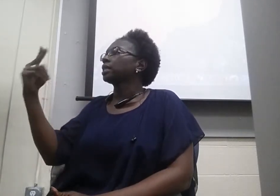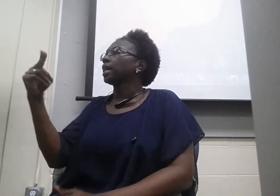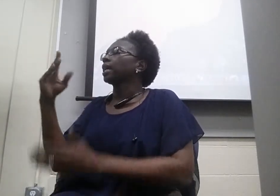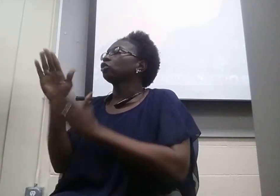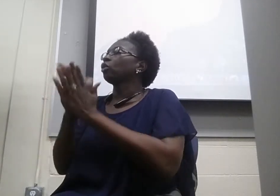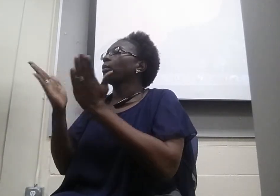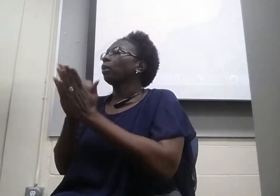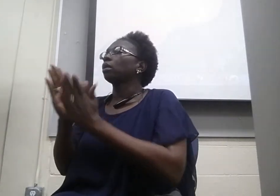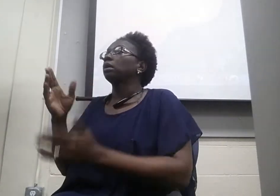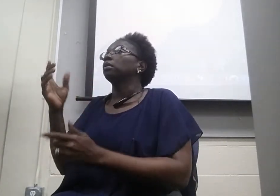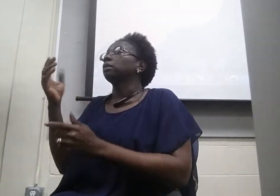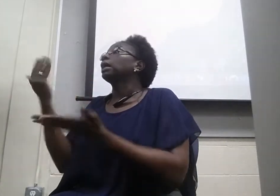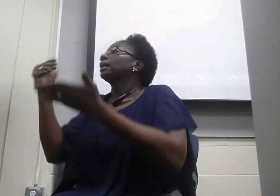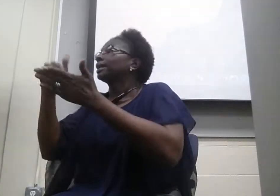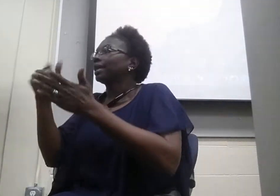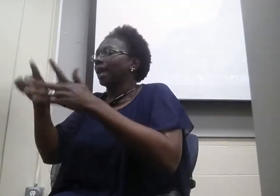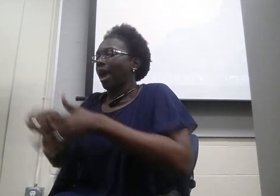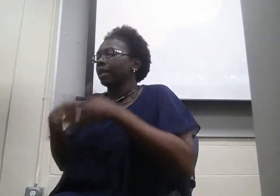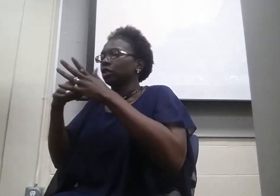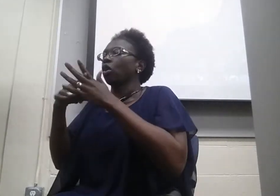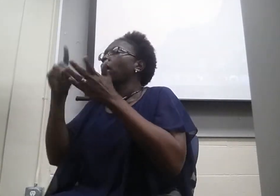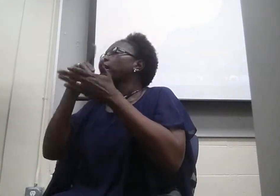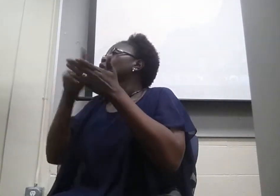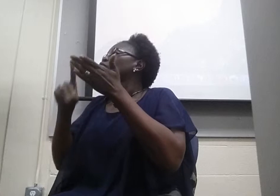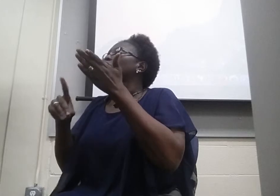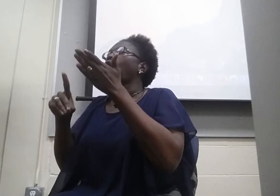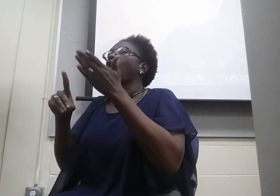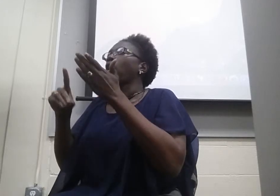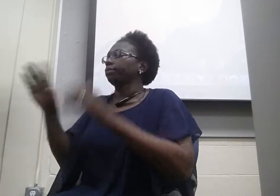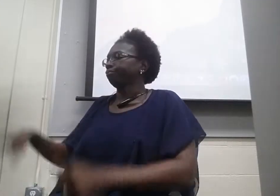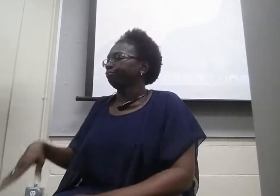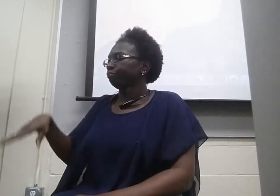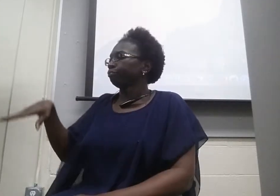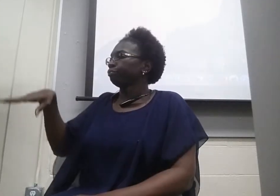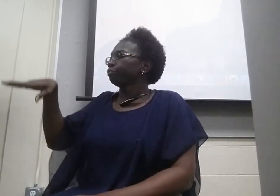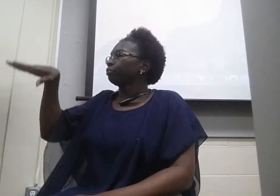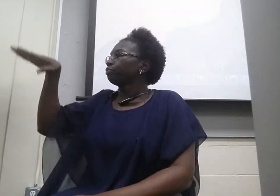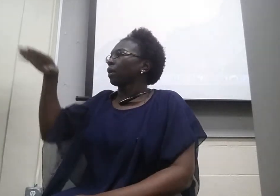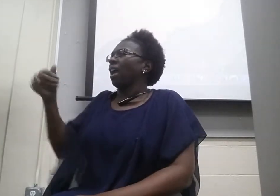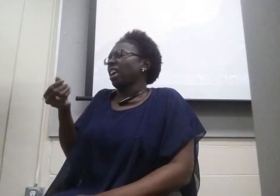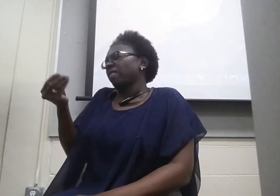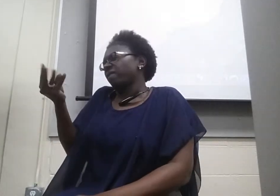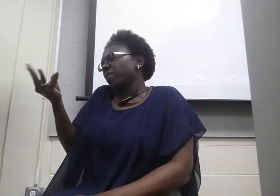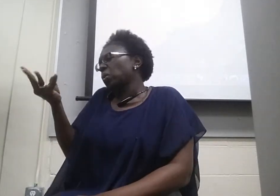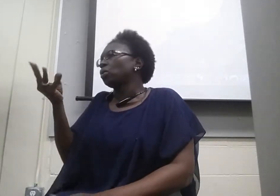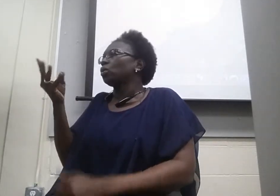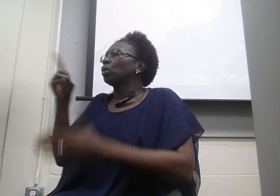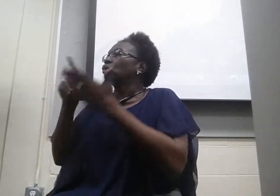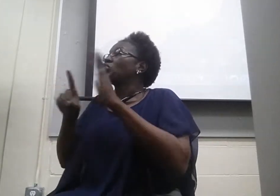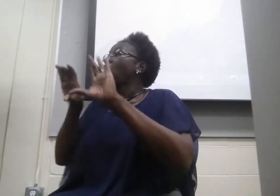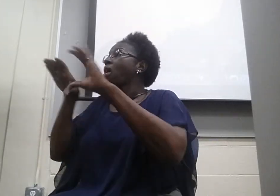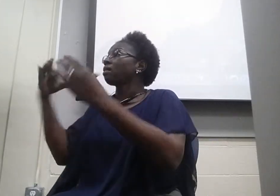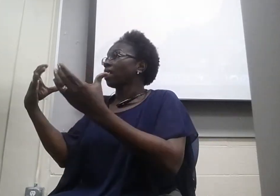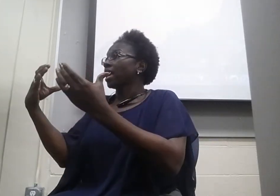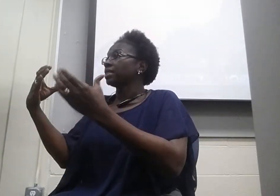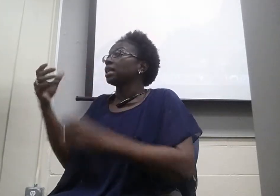life. Okay, I only had a few drawing classes. So the first things that you will notice, or that I will say about